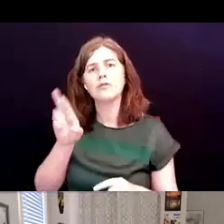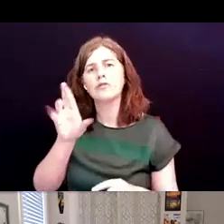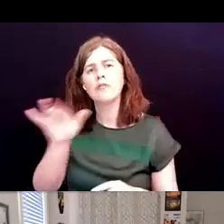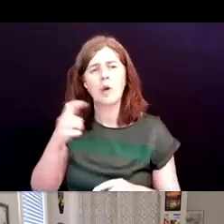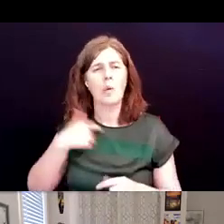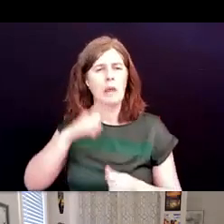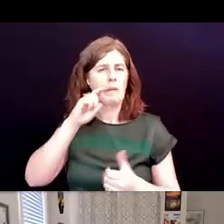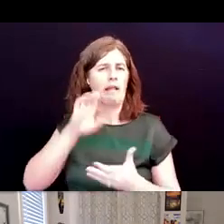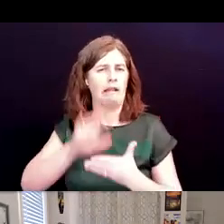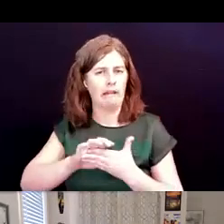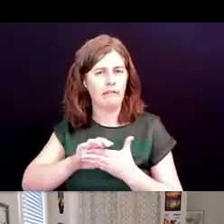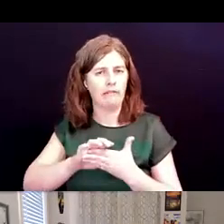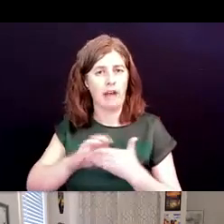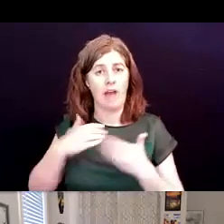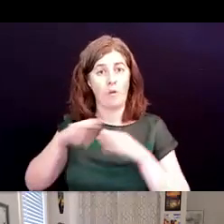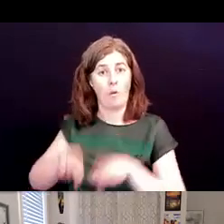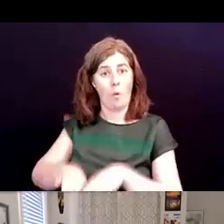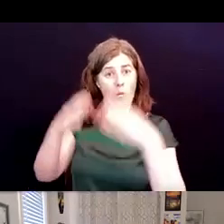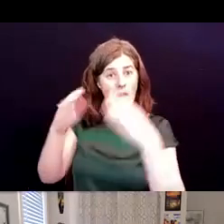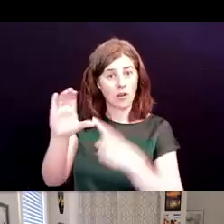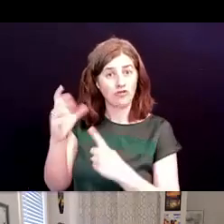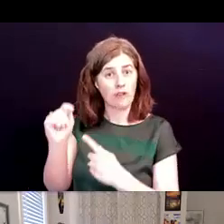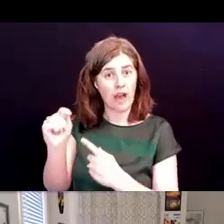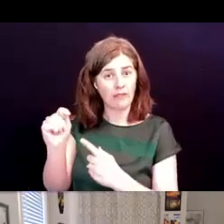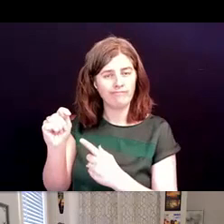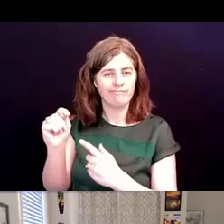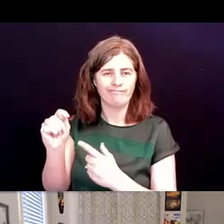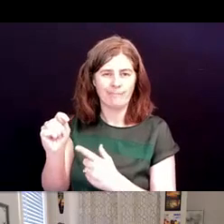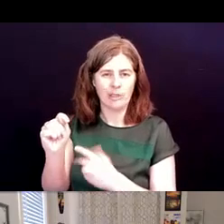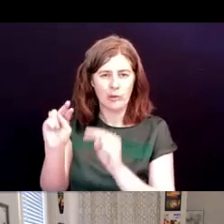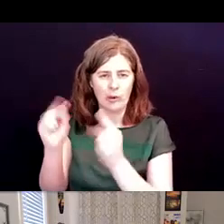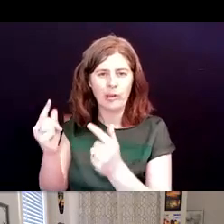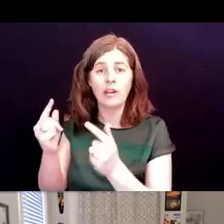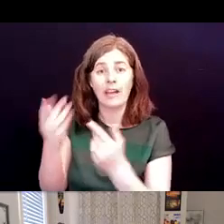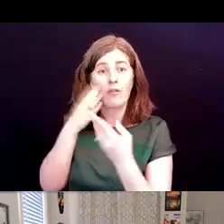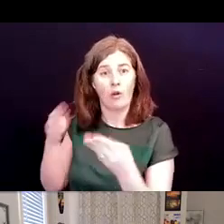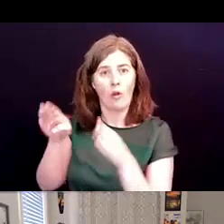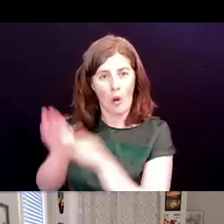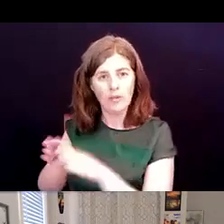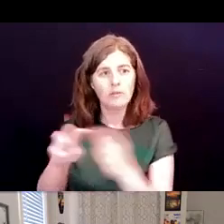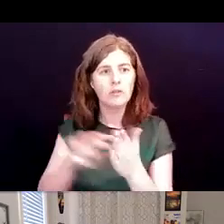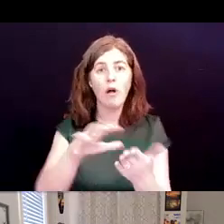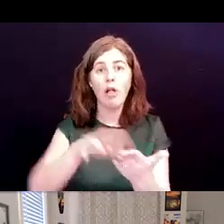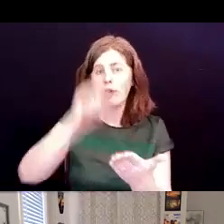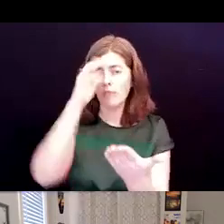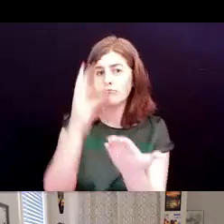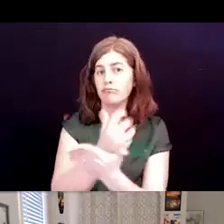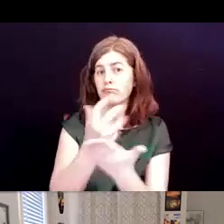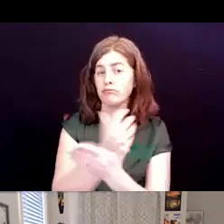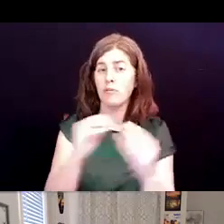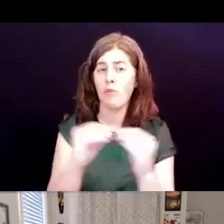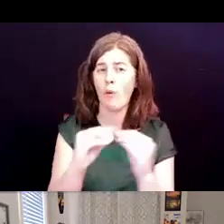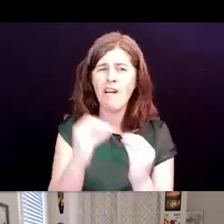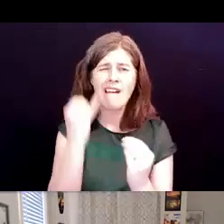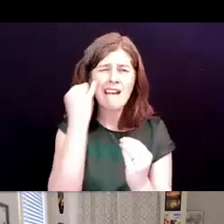that having the chat feature disabled will optimize your learning experience. So if you do have any